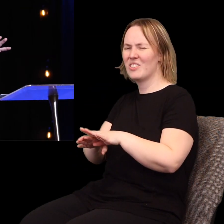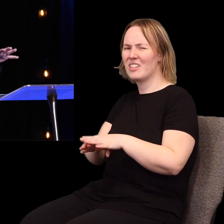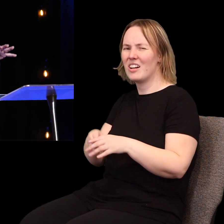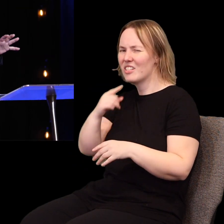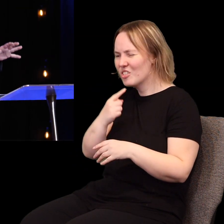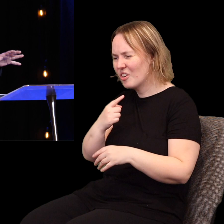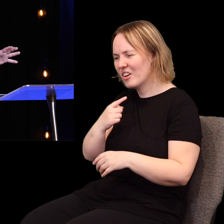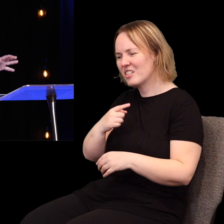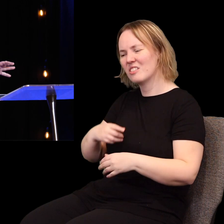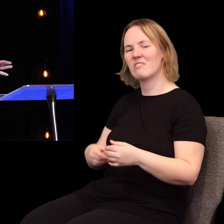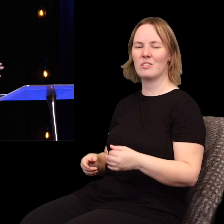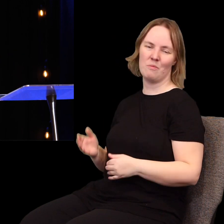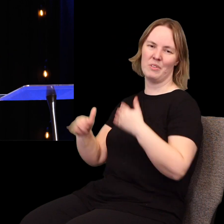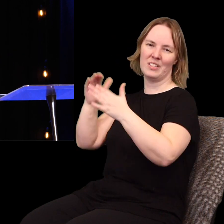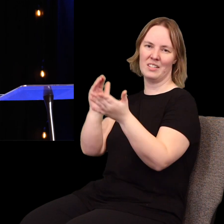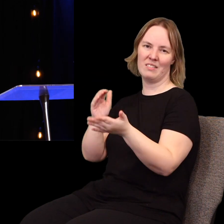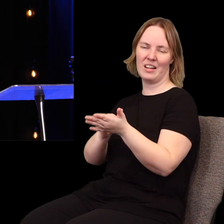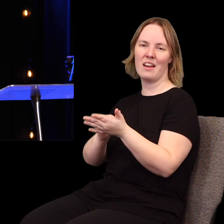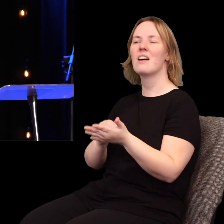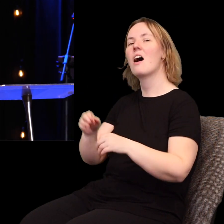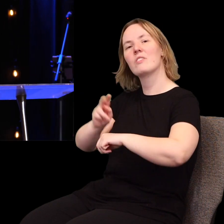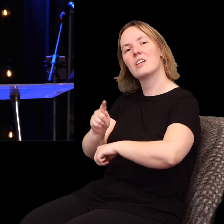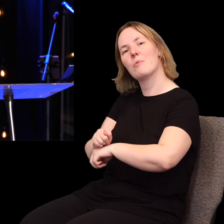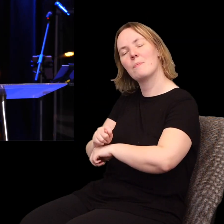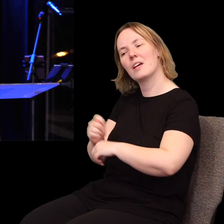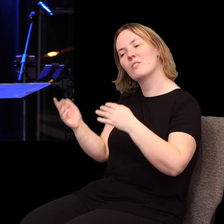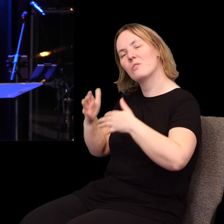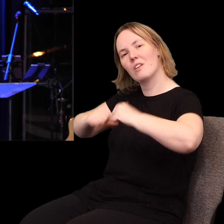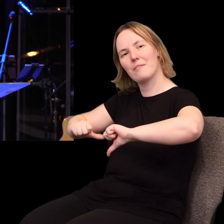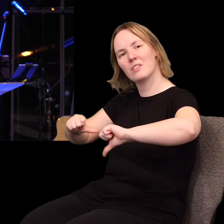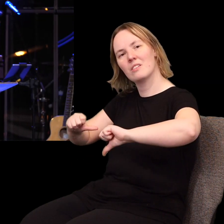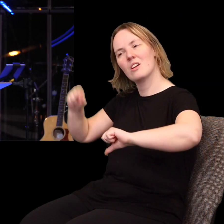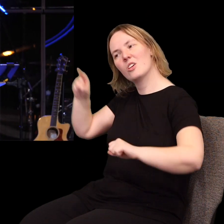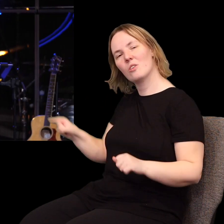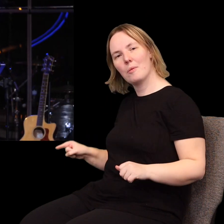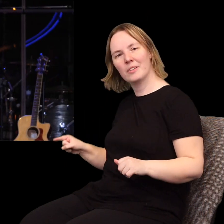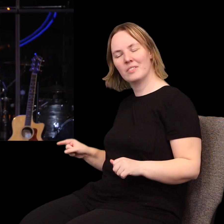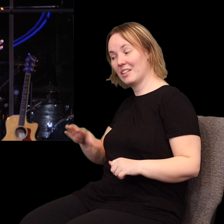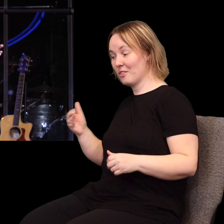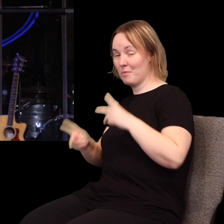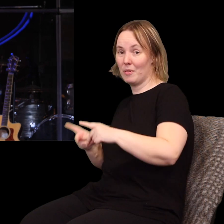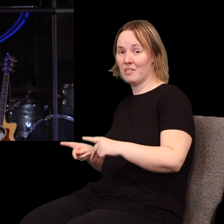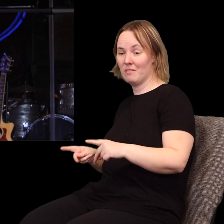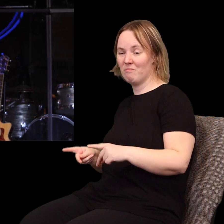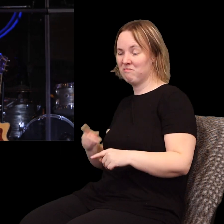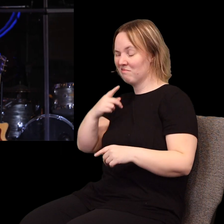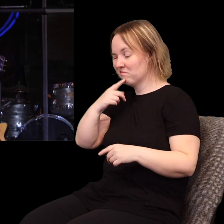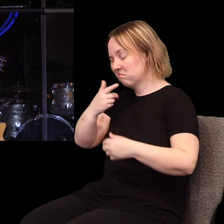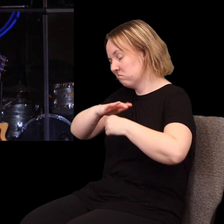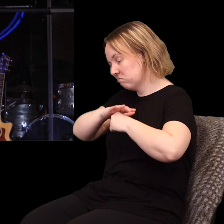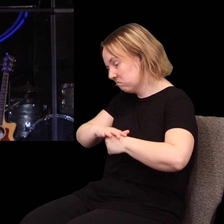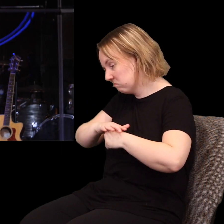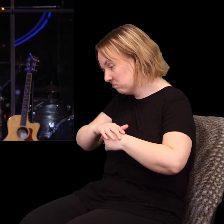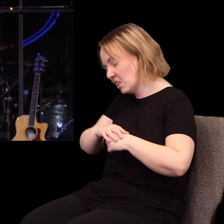They tried to discourage the rebuilding of the temple. And so through their efforts, after a short period of time, Zerubbabel and the other people got really